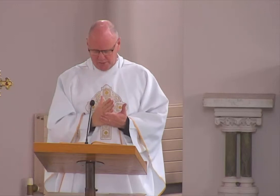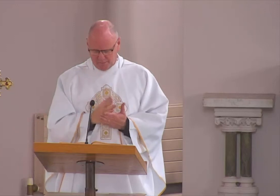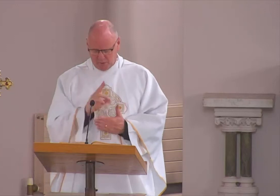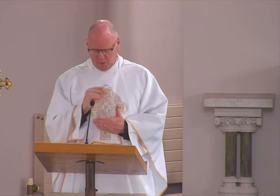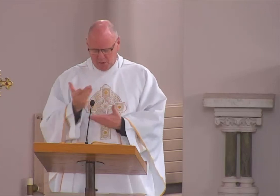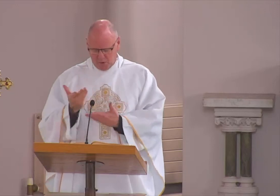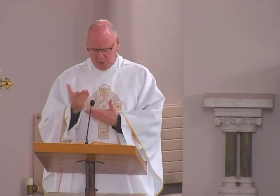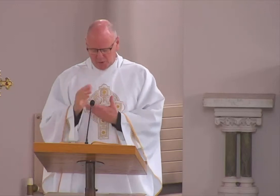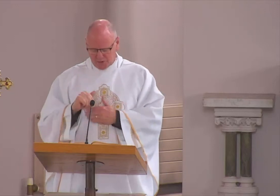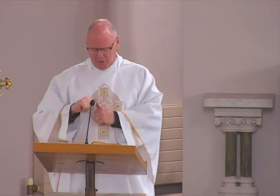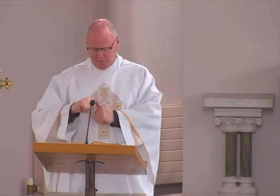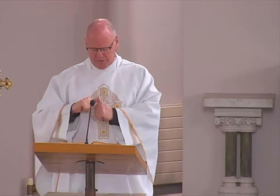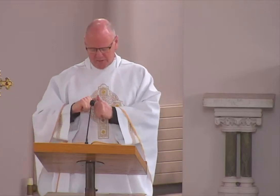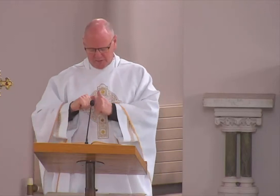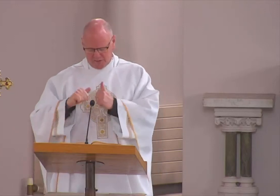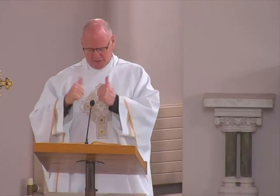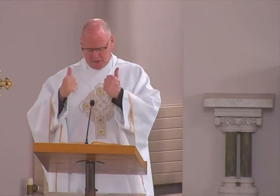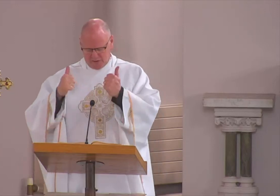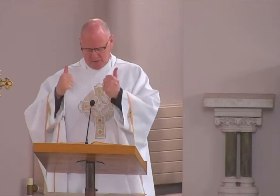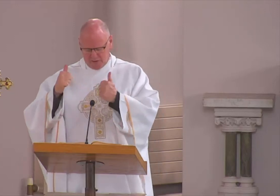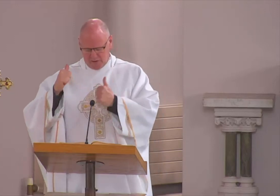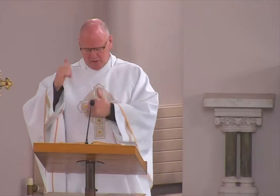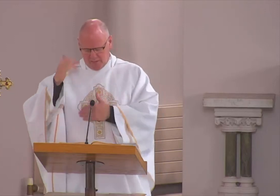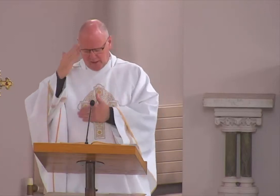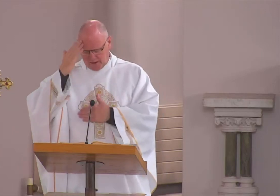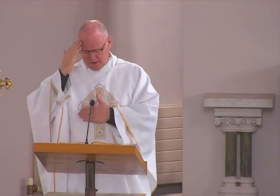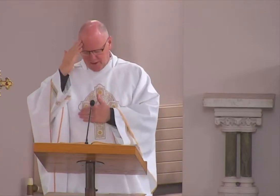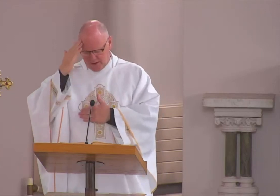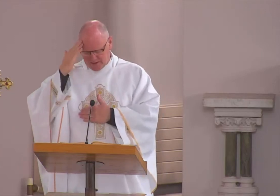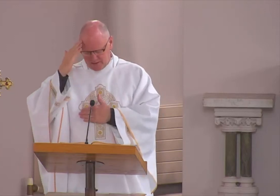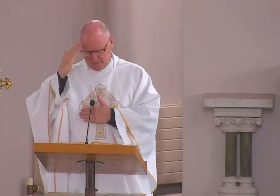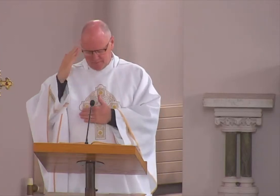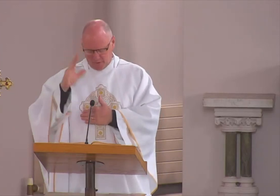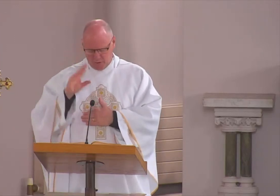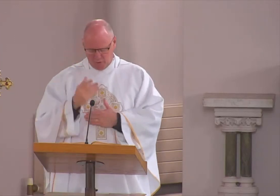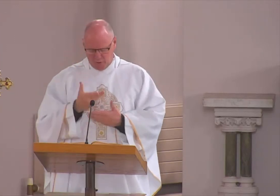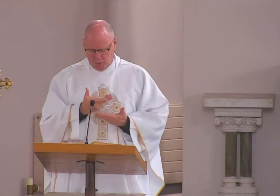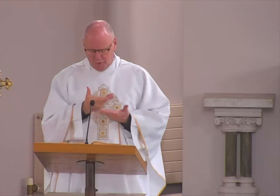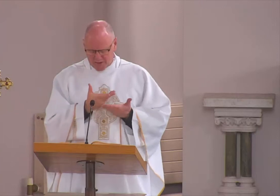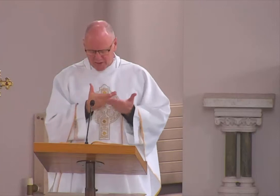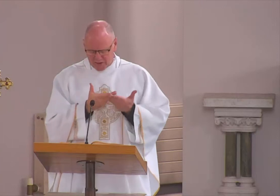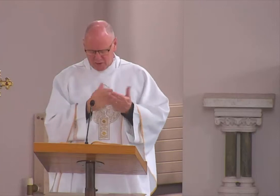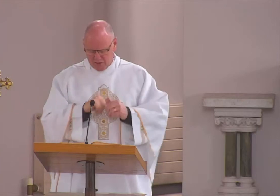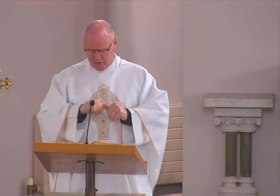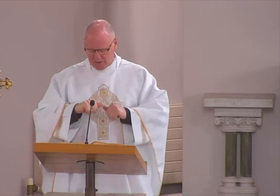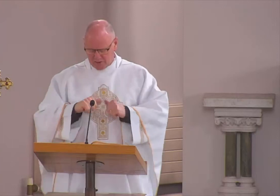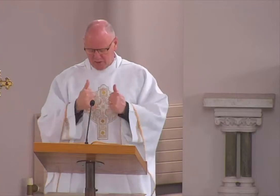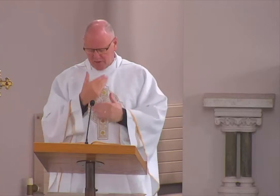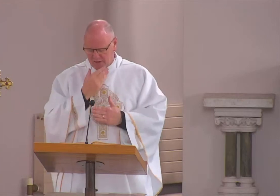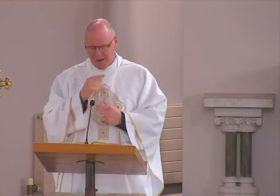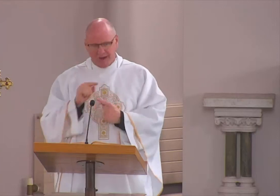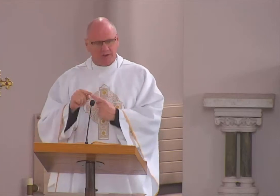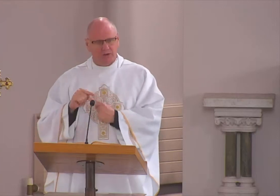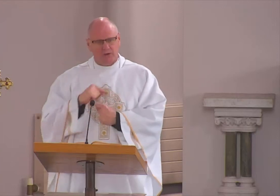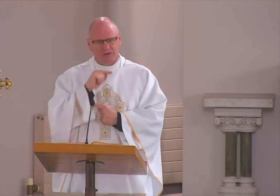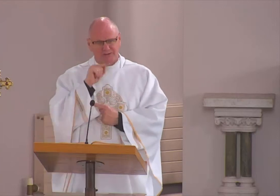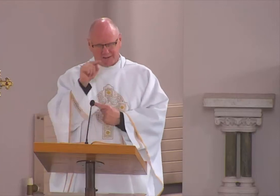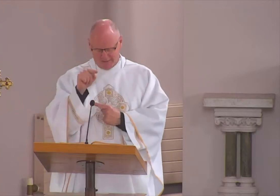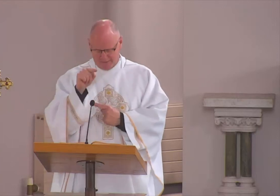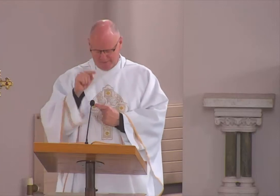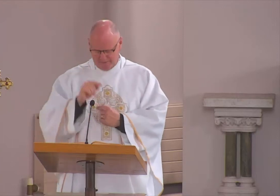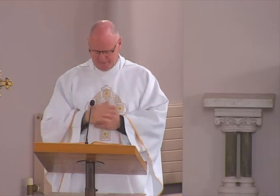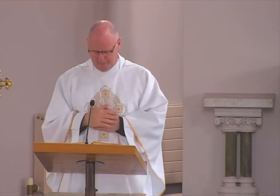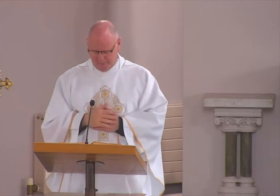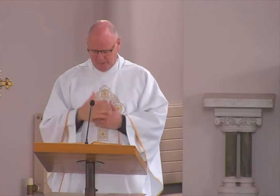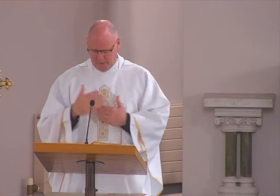solemnly, no servant is greater than his master, no messenger is greater than the man who sent